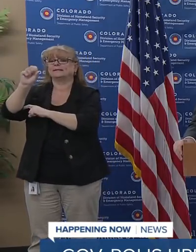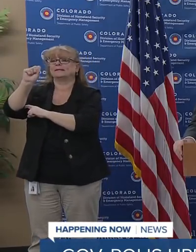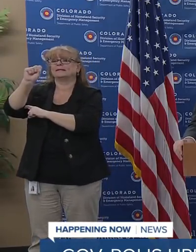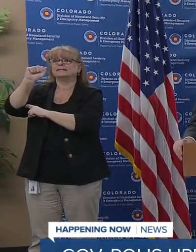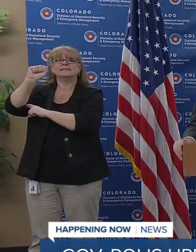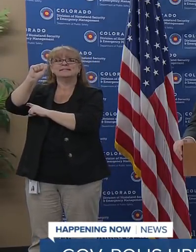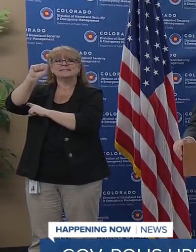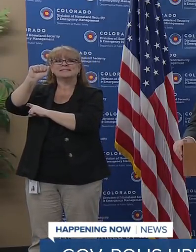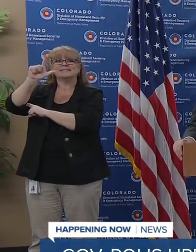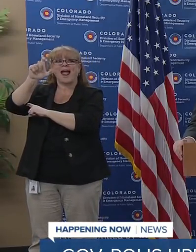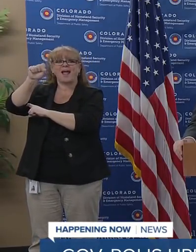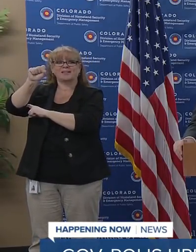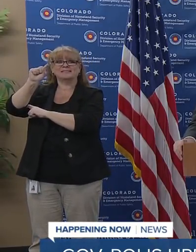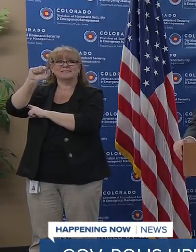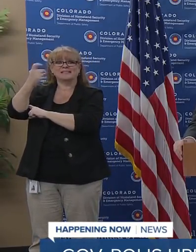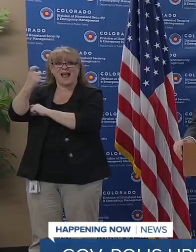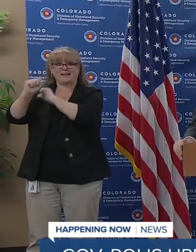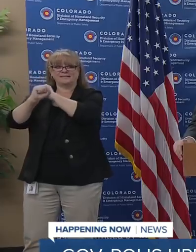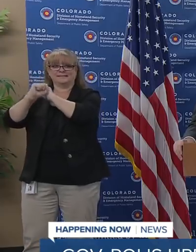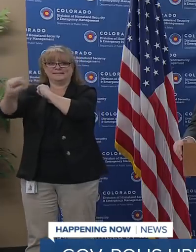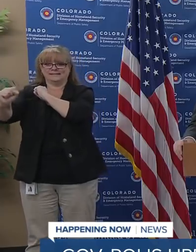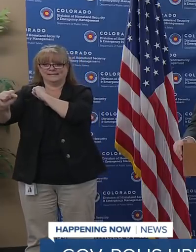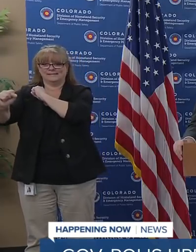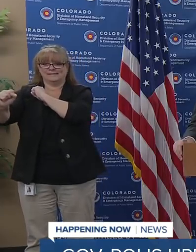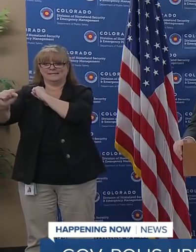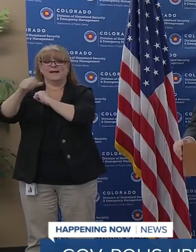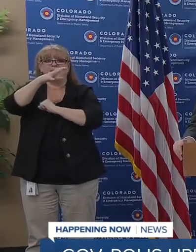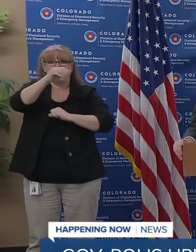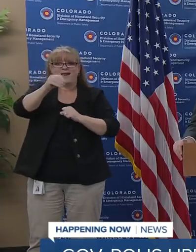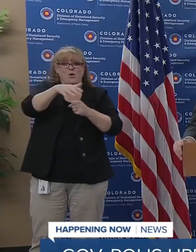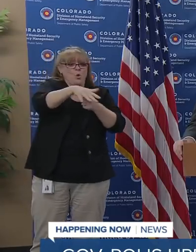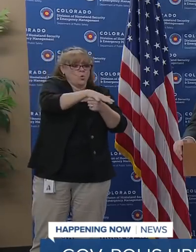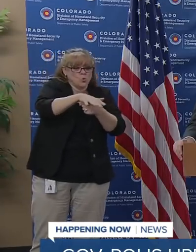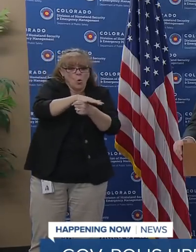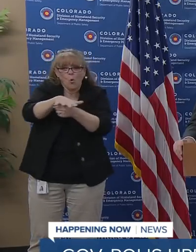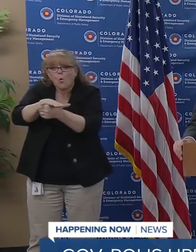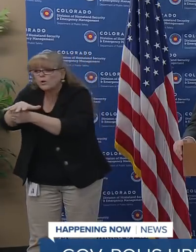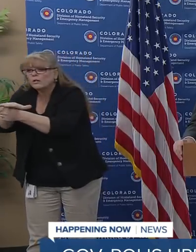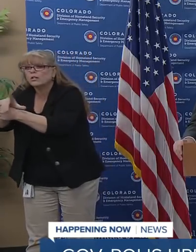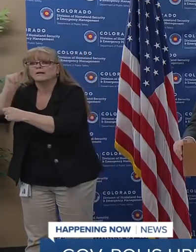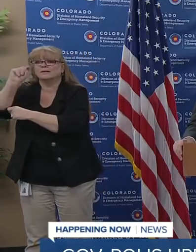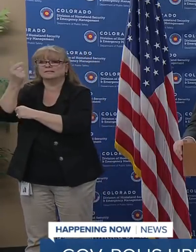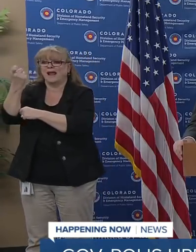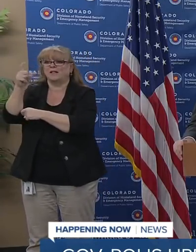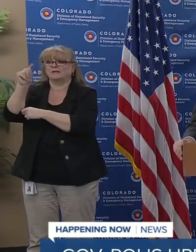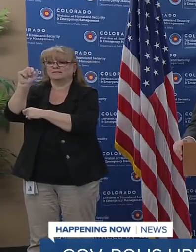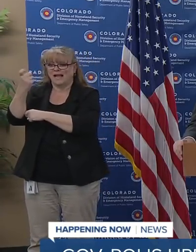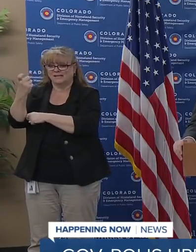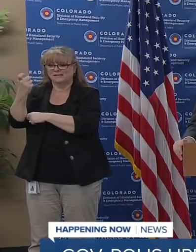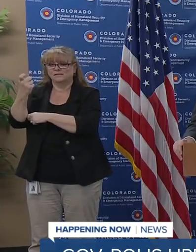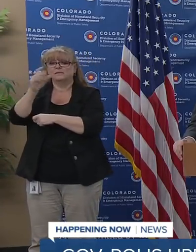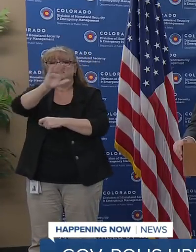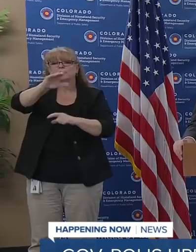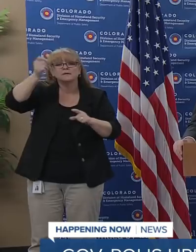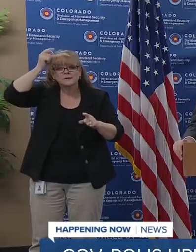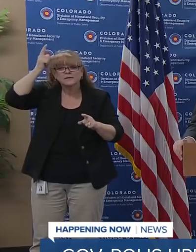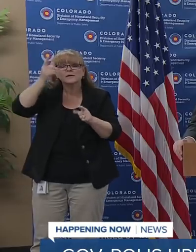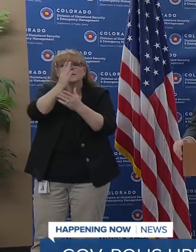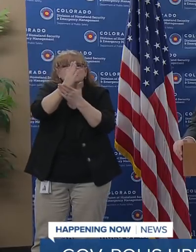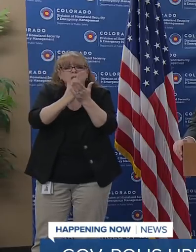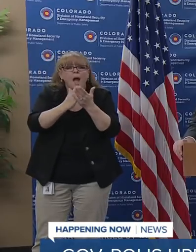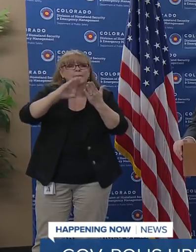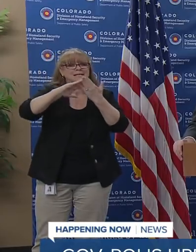for 272 state-collected local jurisdictions. Some cities collect their own, their home rule. The state collects it in